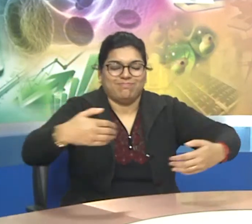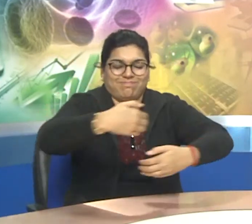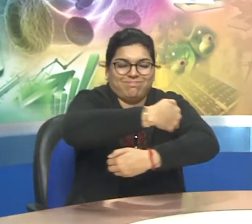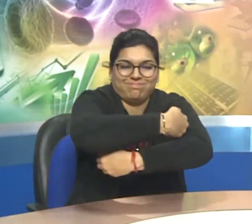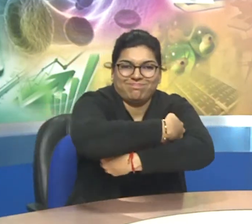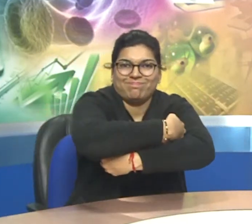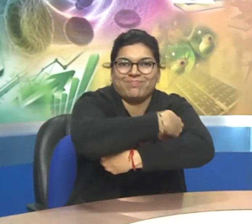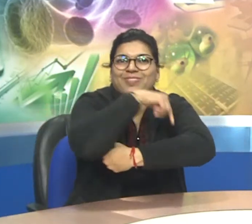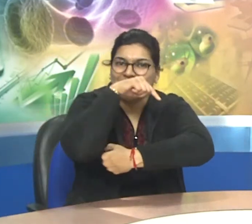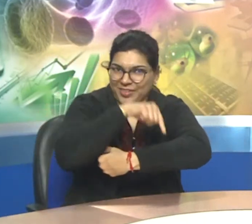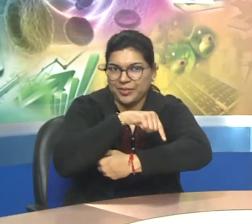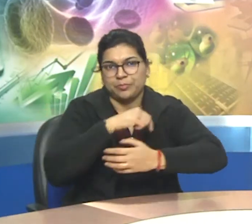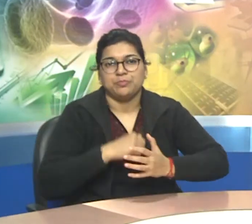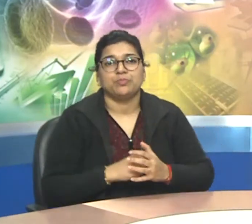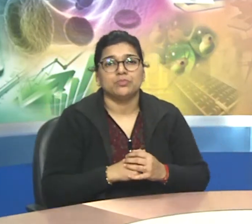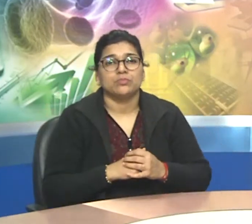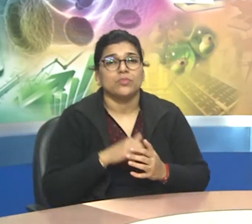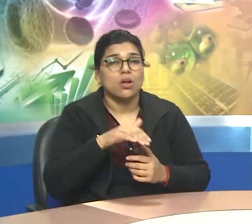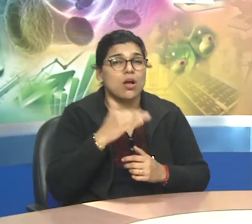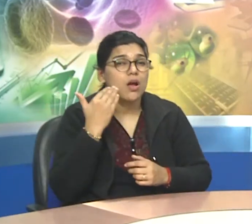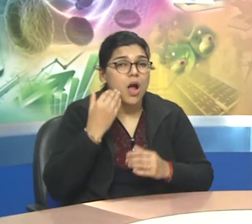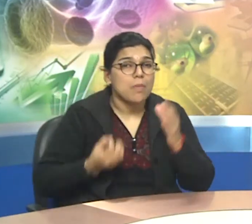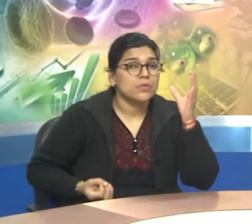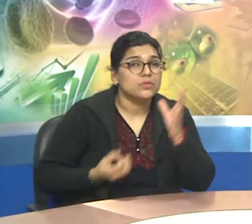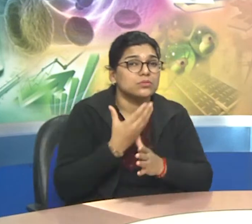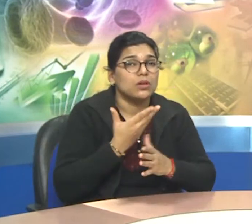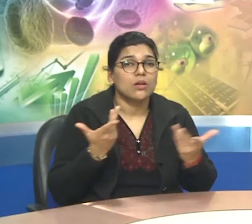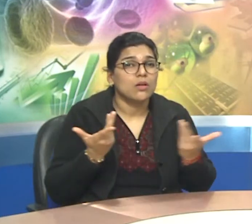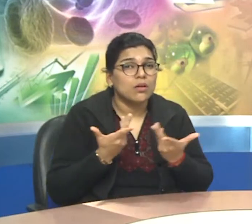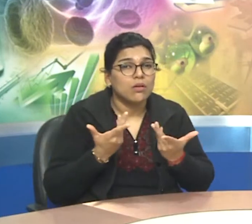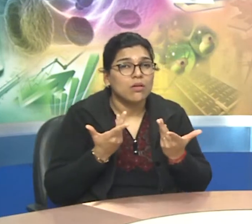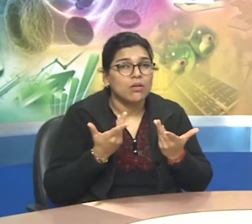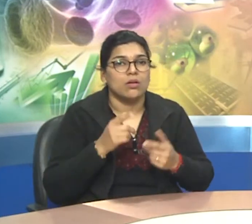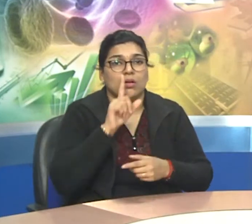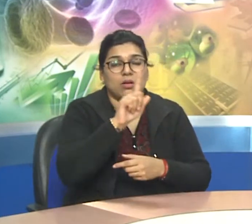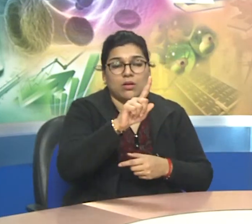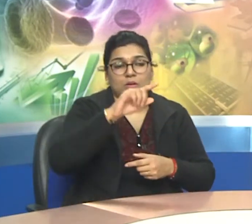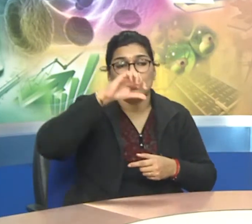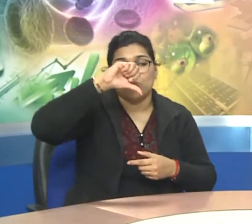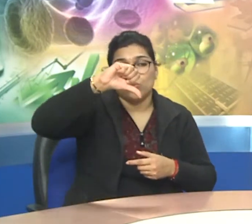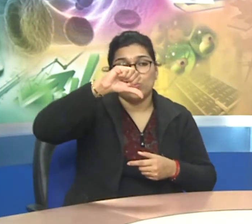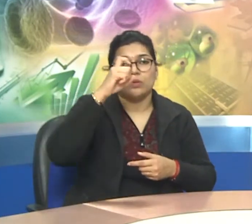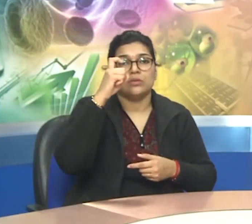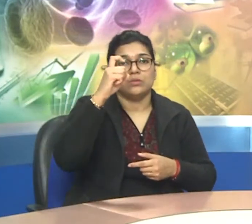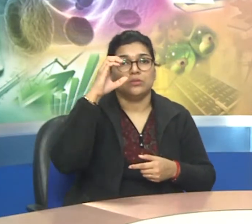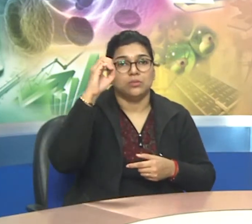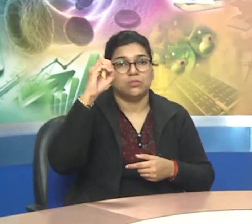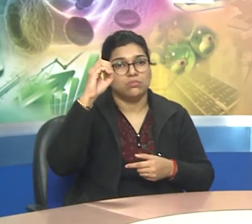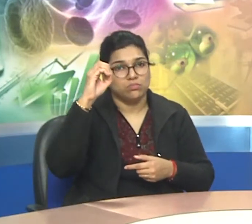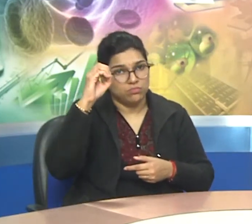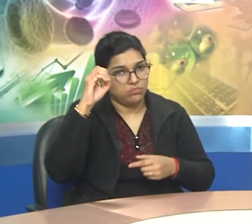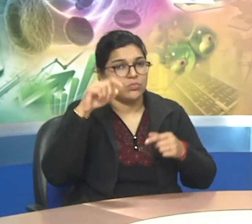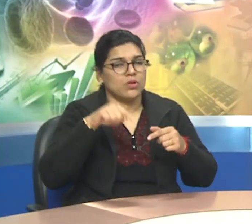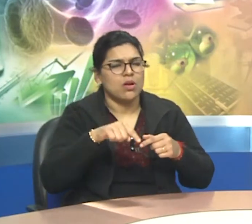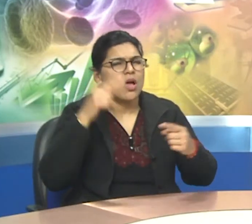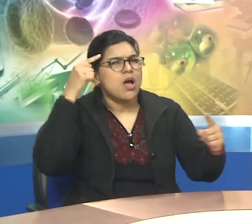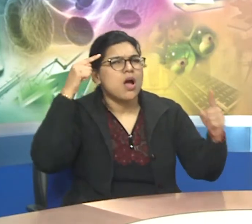And hugging a tree or embracing a tree, this movement was started in the